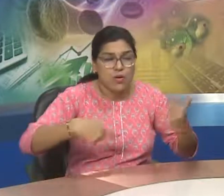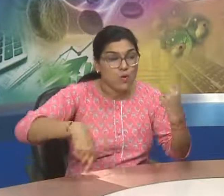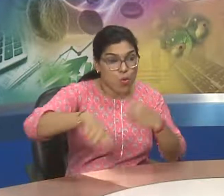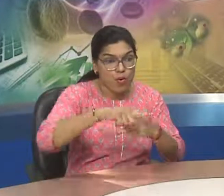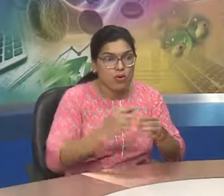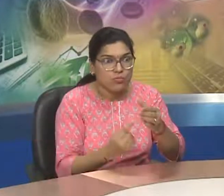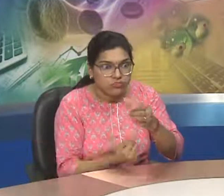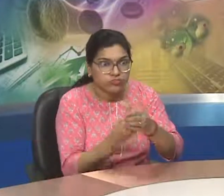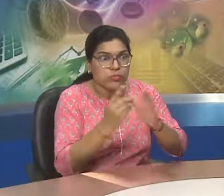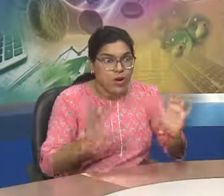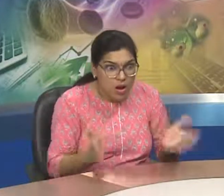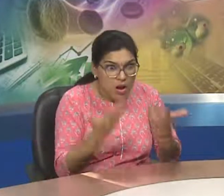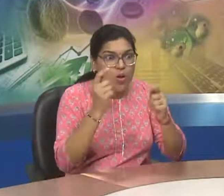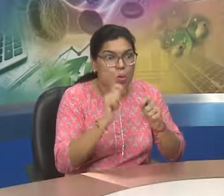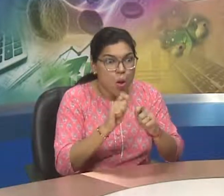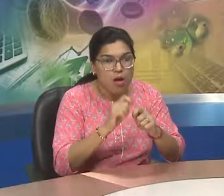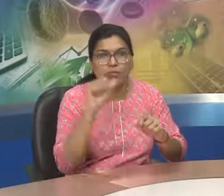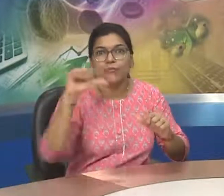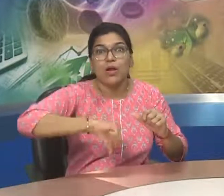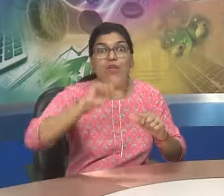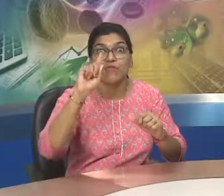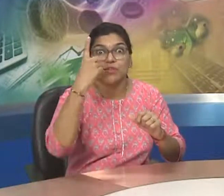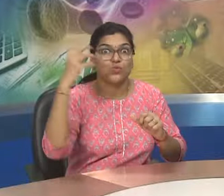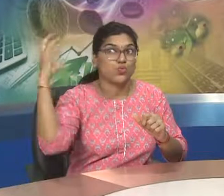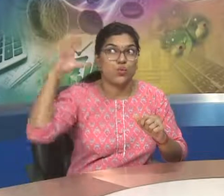themselves as well as